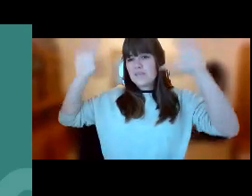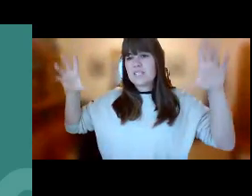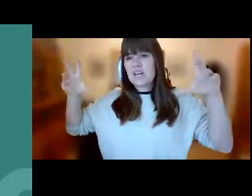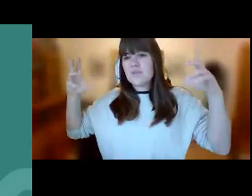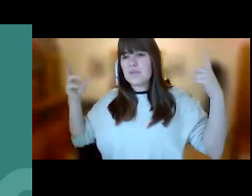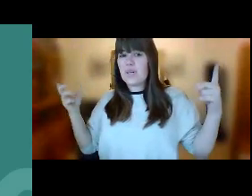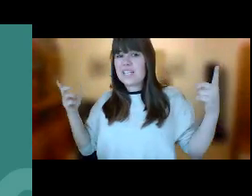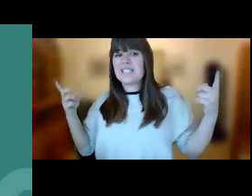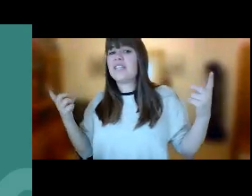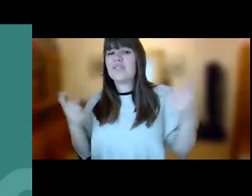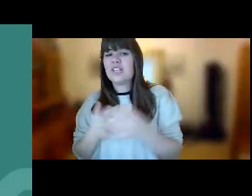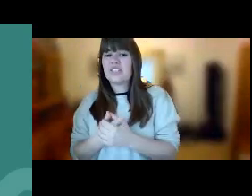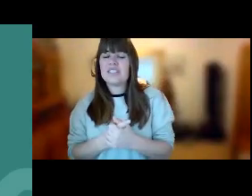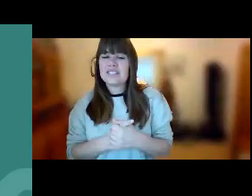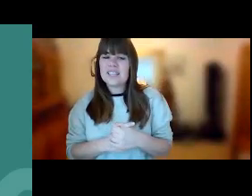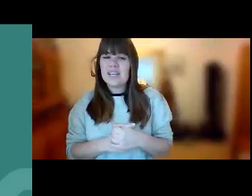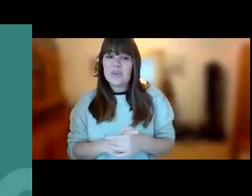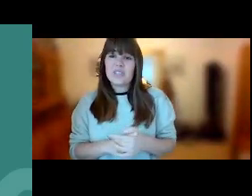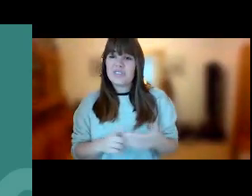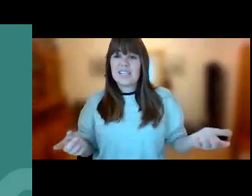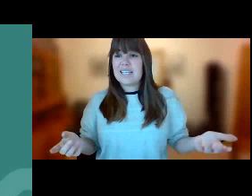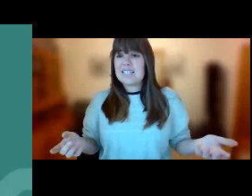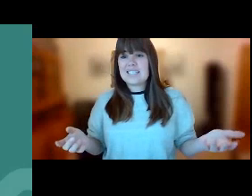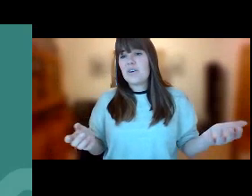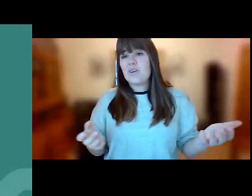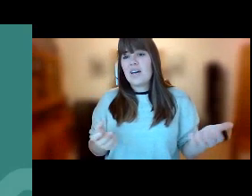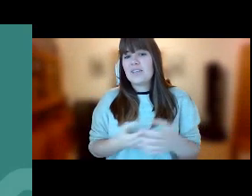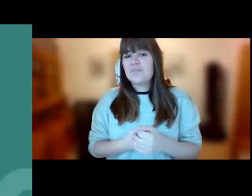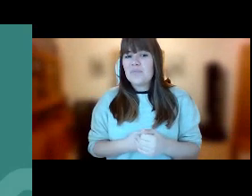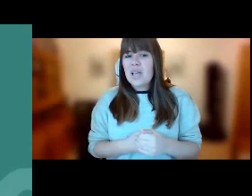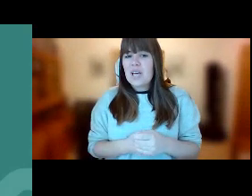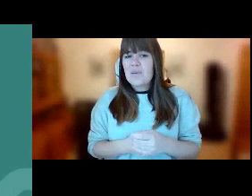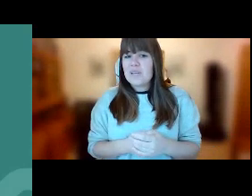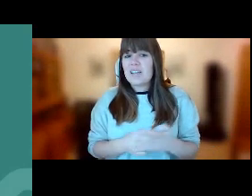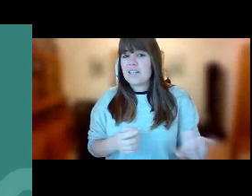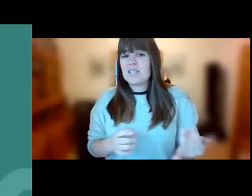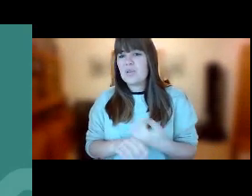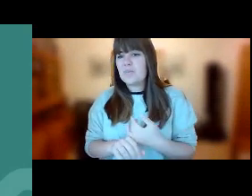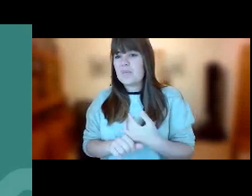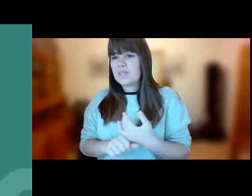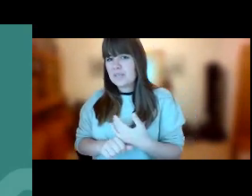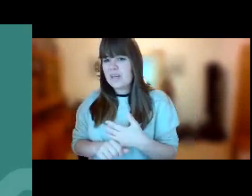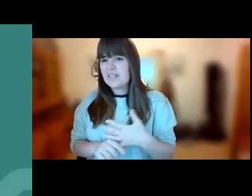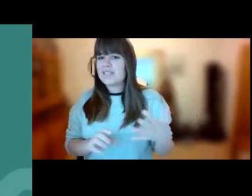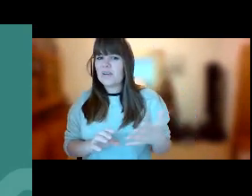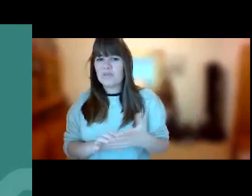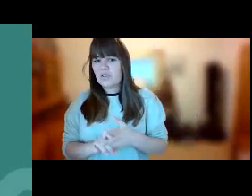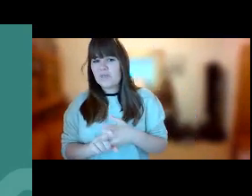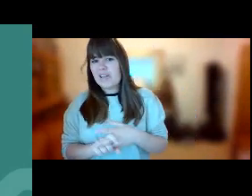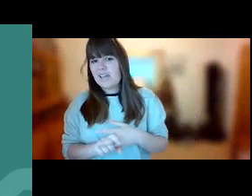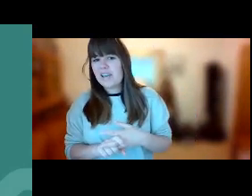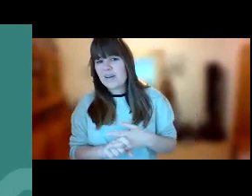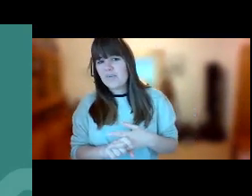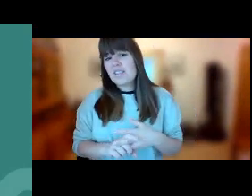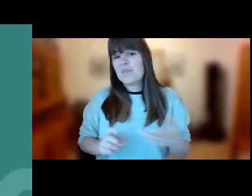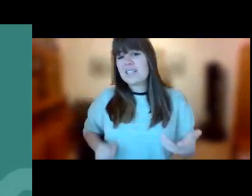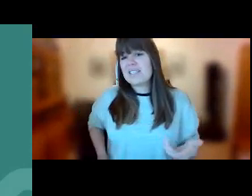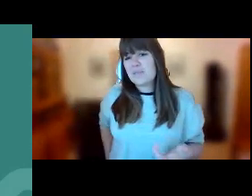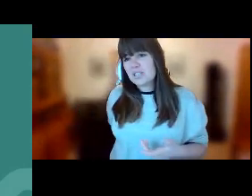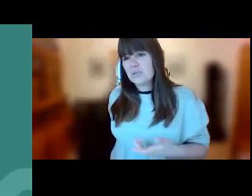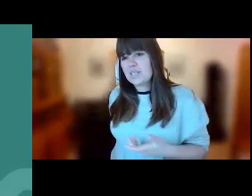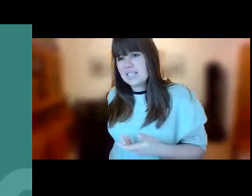It might be that signs themselves are more easy read versions, which are really easy to get online. but then are going to support people's independence, their autonomy, and